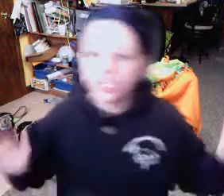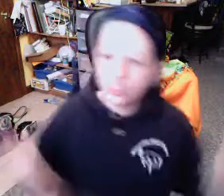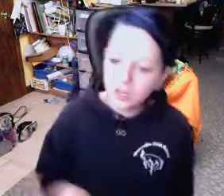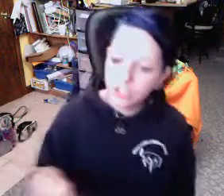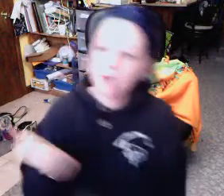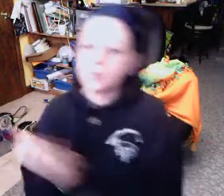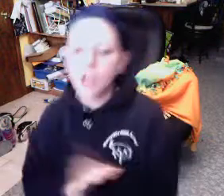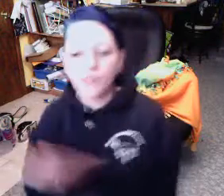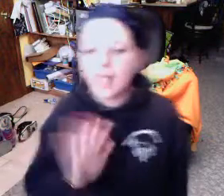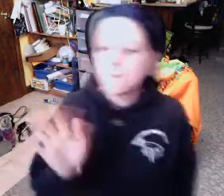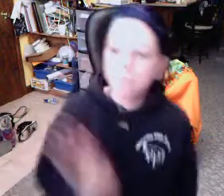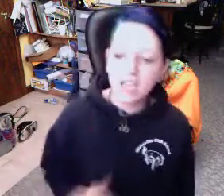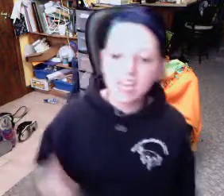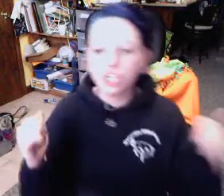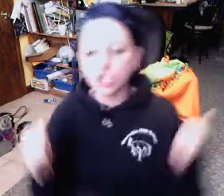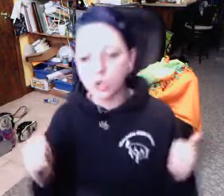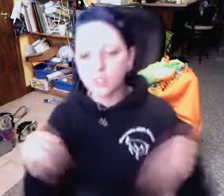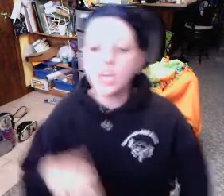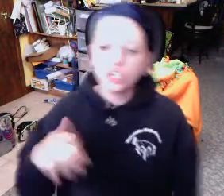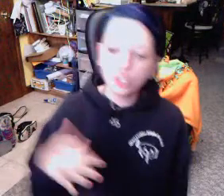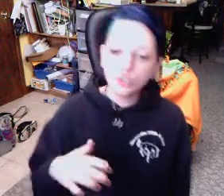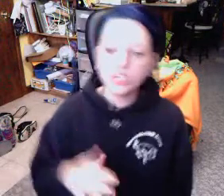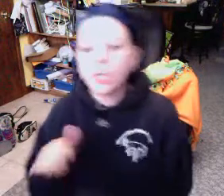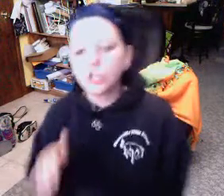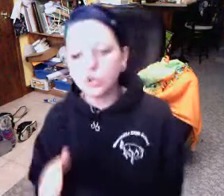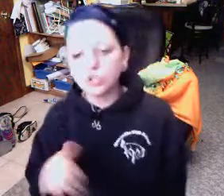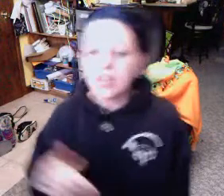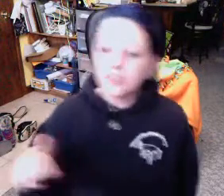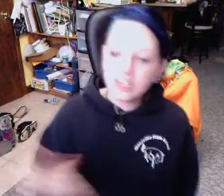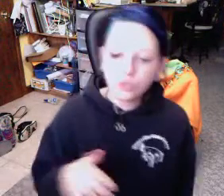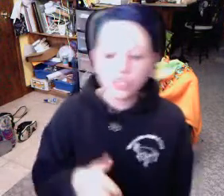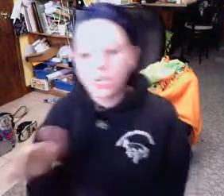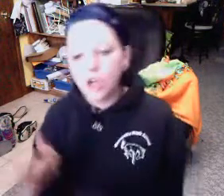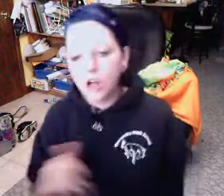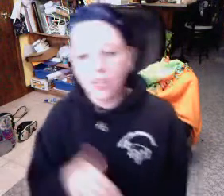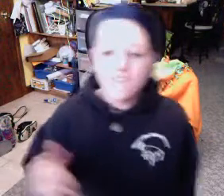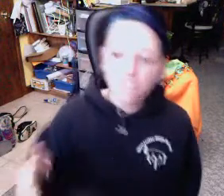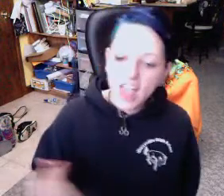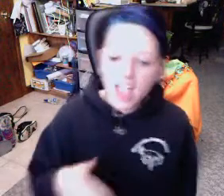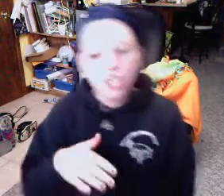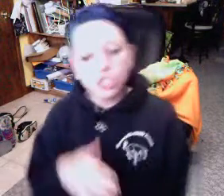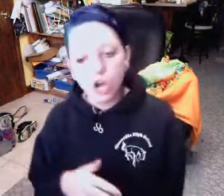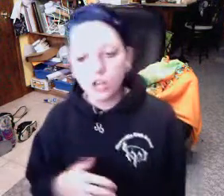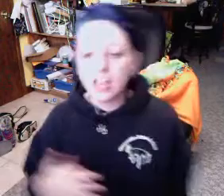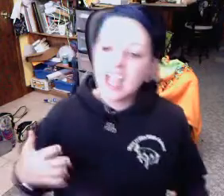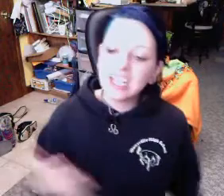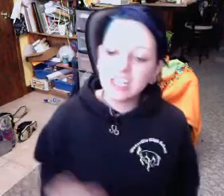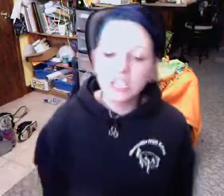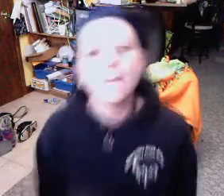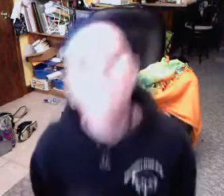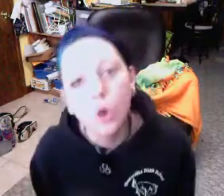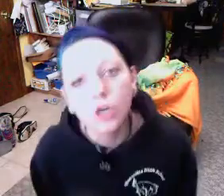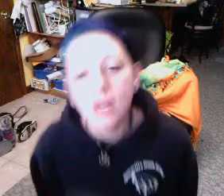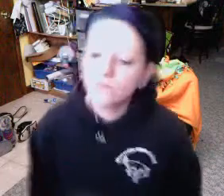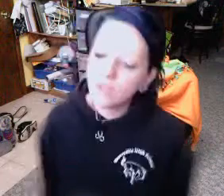she tried to jack me off, can't beat it, join it, toochie, coochie, that's what she call it, flag, scarlet, I killed it, mourn it,